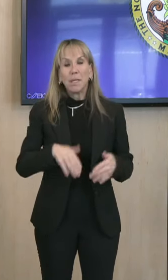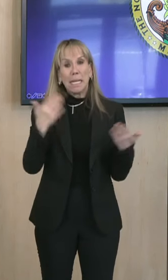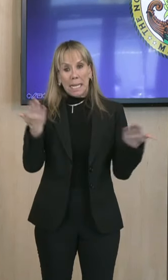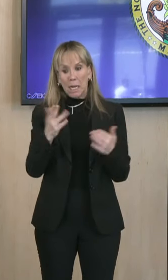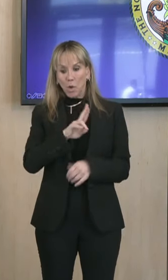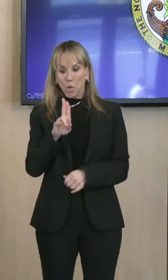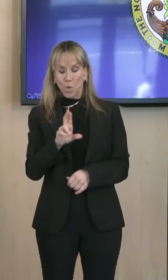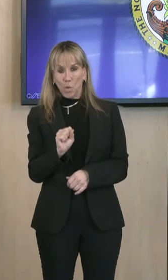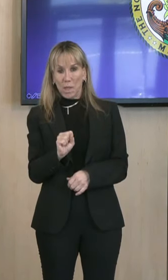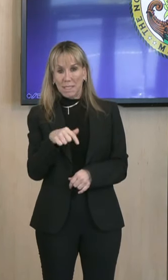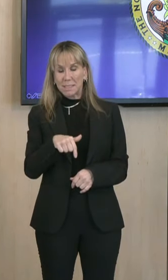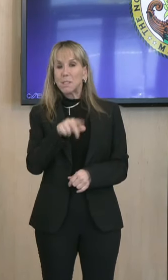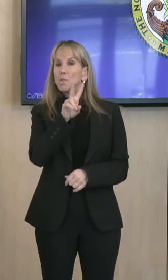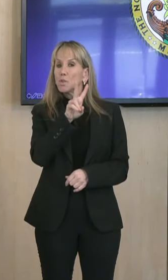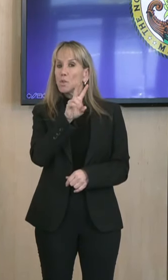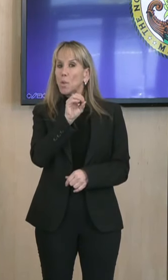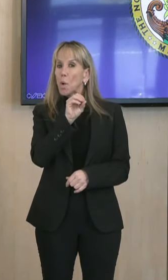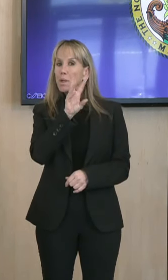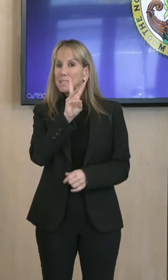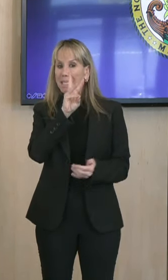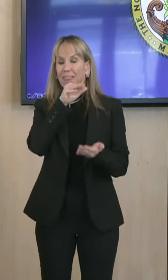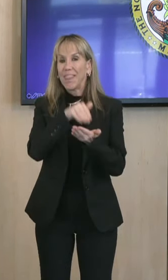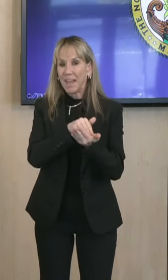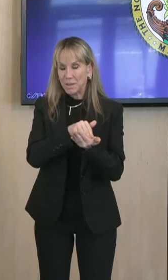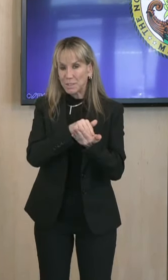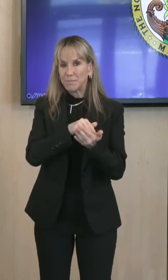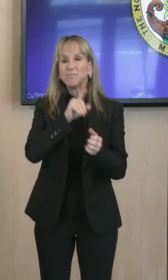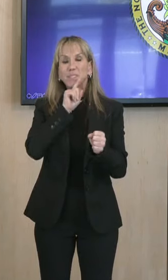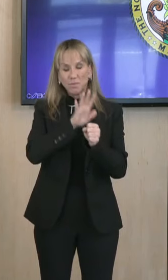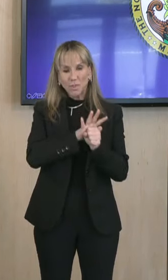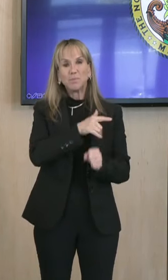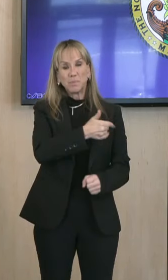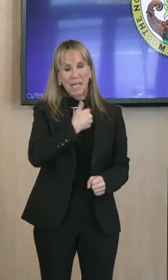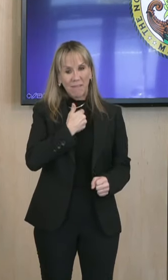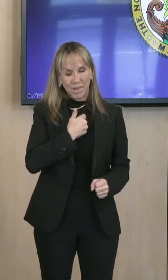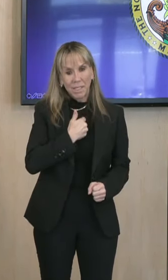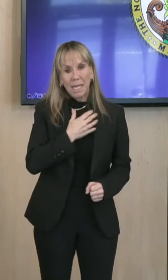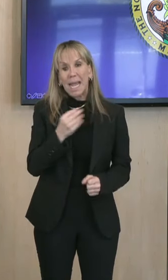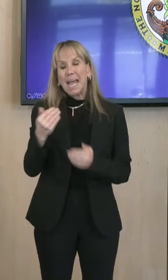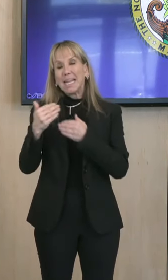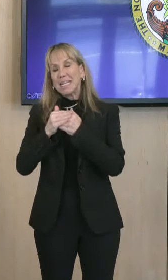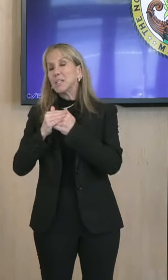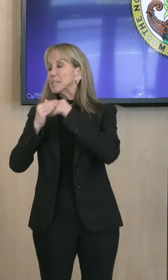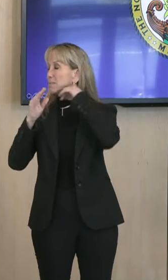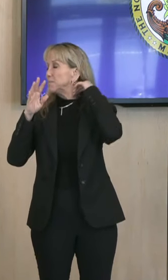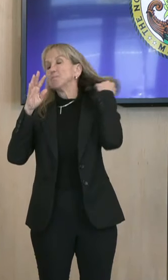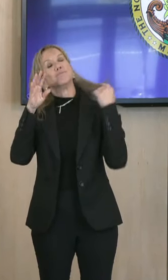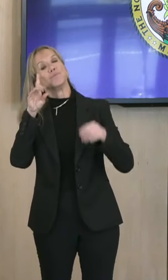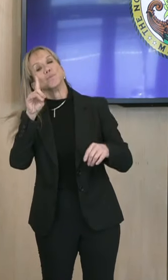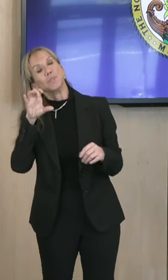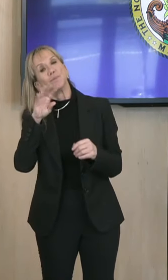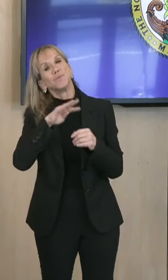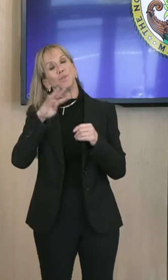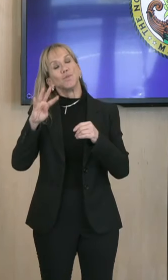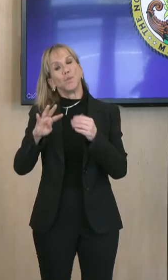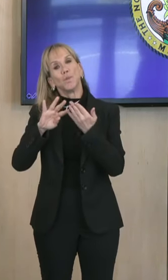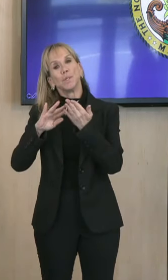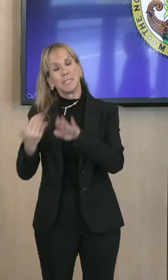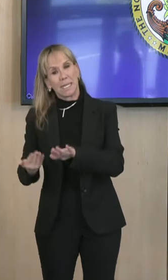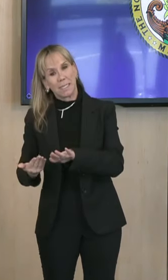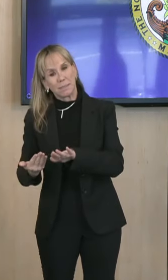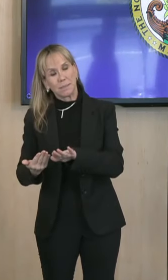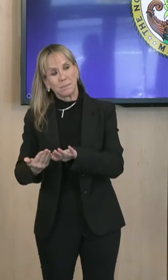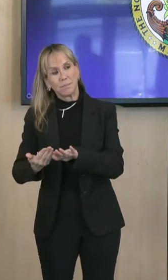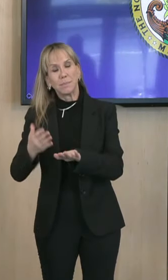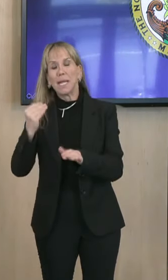at 206,000 confirmed cases and nearly 4,400 deaths. Statewide, we are